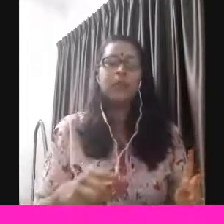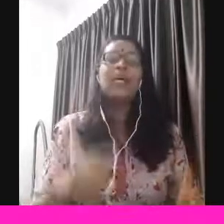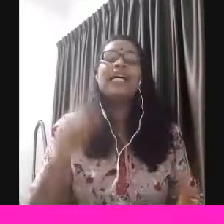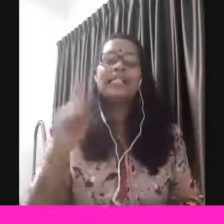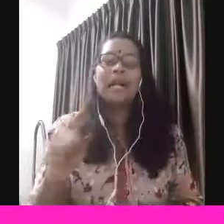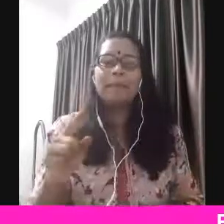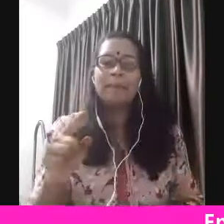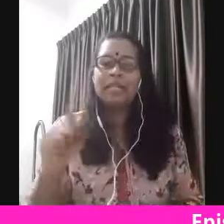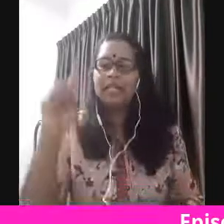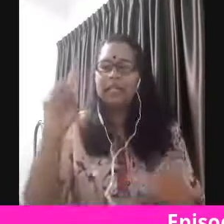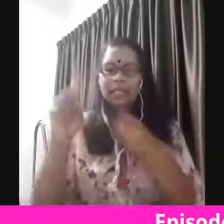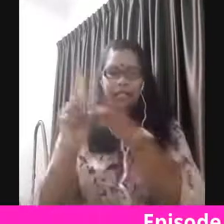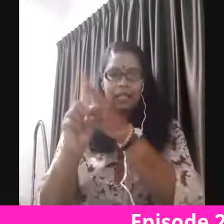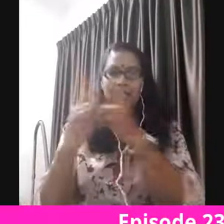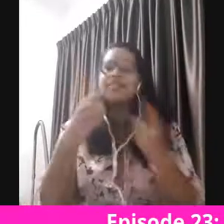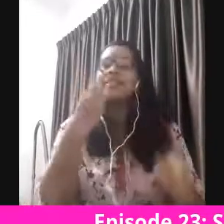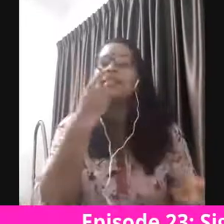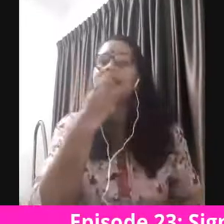to that's bahasa Melayu. Siapa?